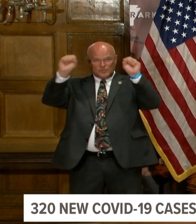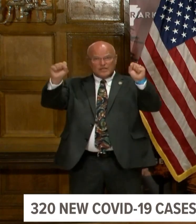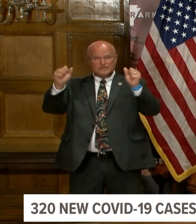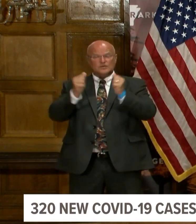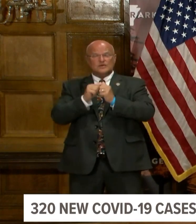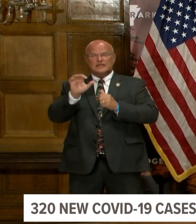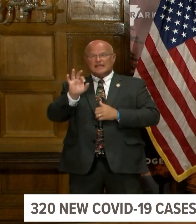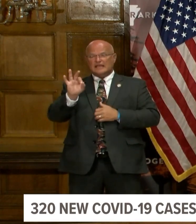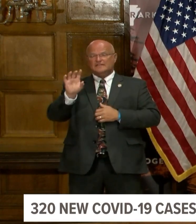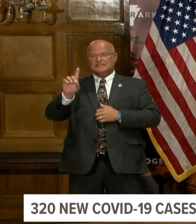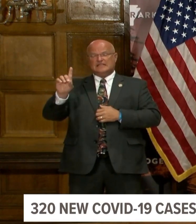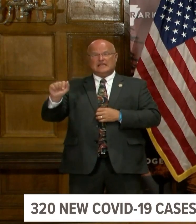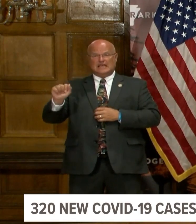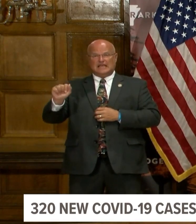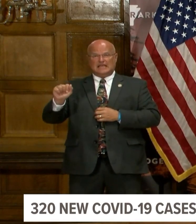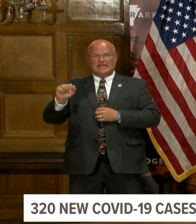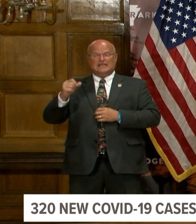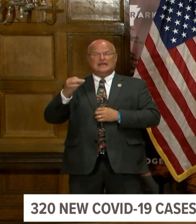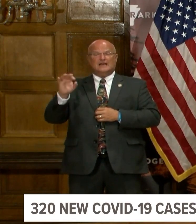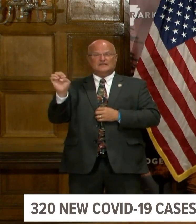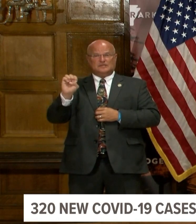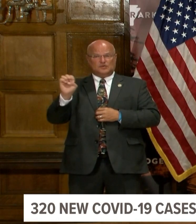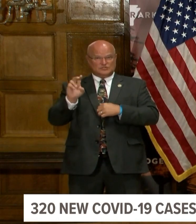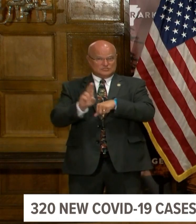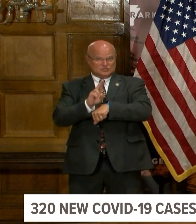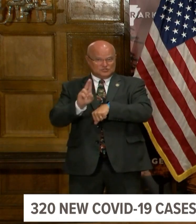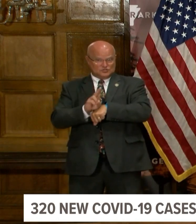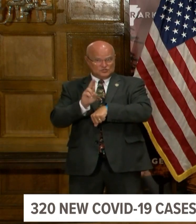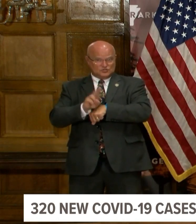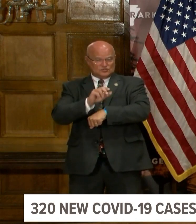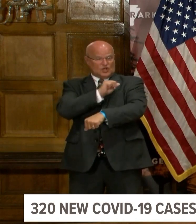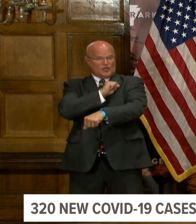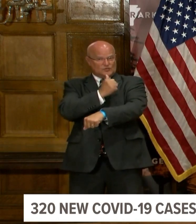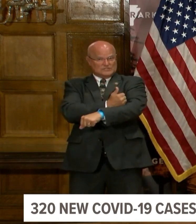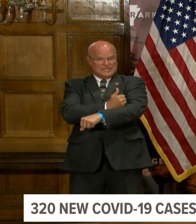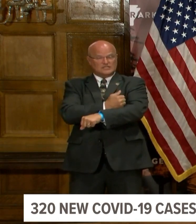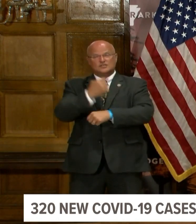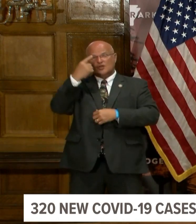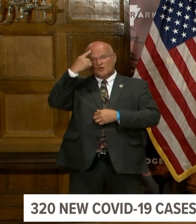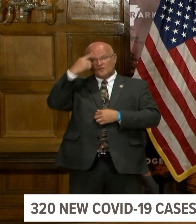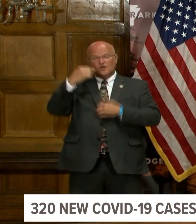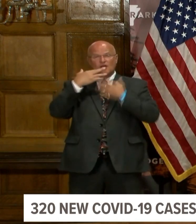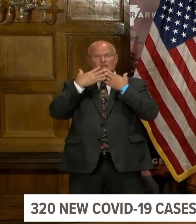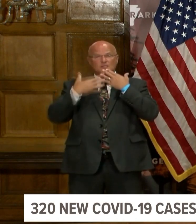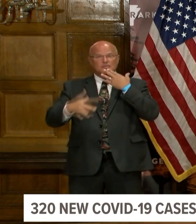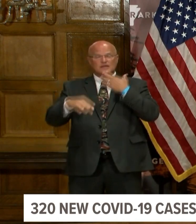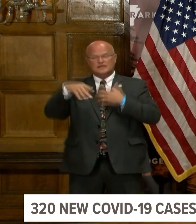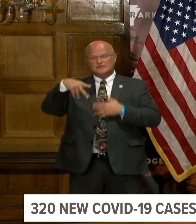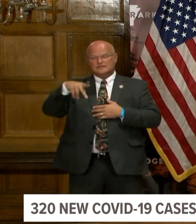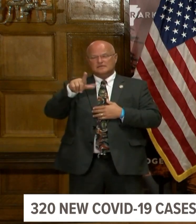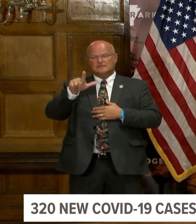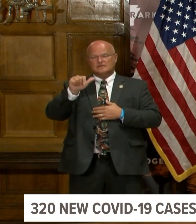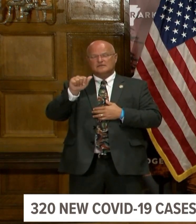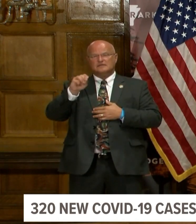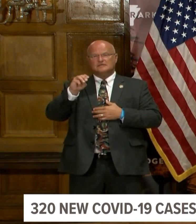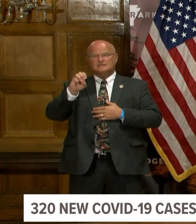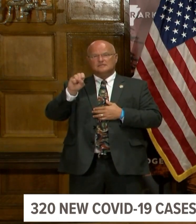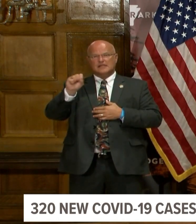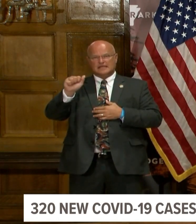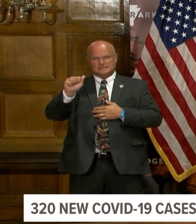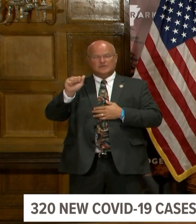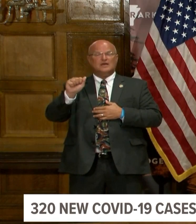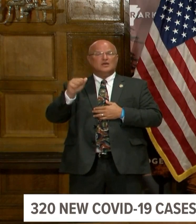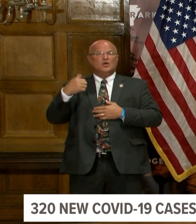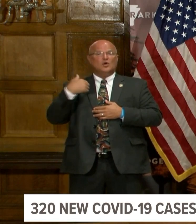with the FDA Commissioner of Emergency Use authorization for the blood plasma. As Dr. Ipe